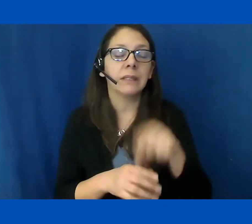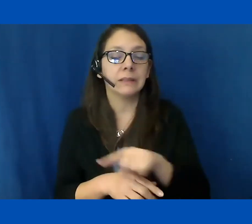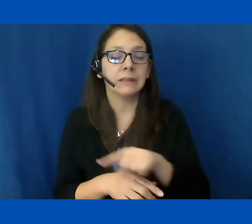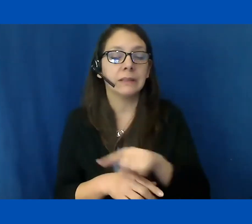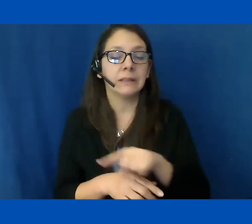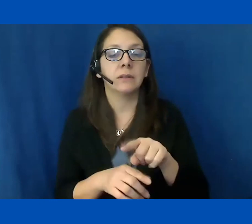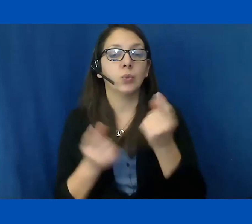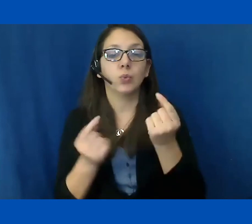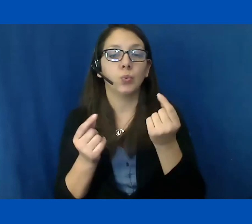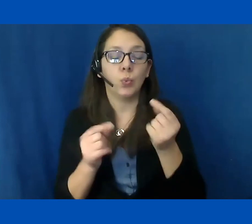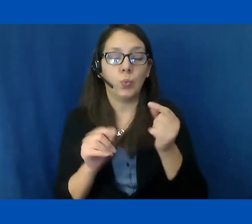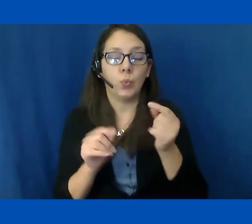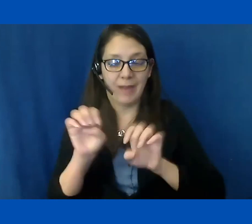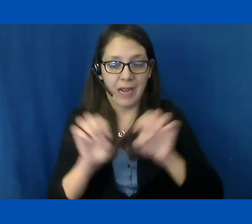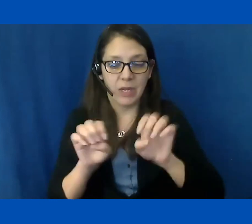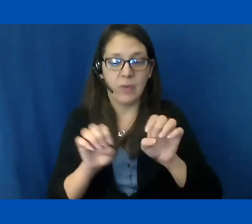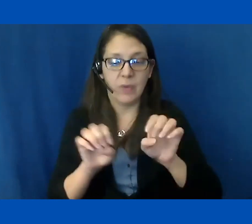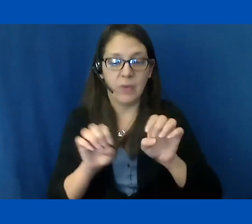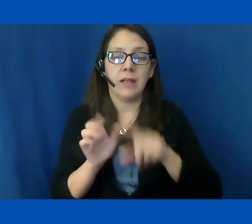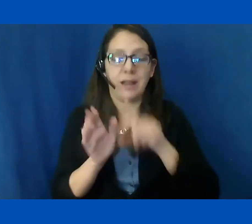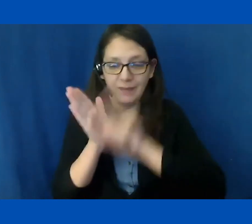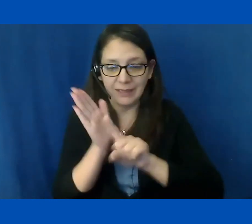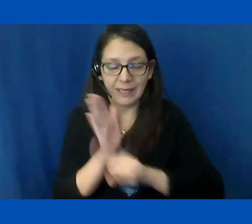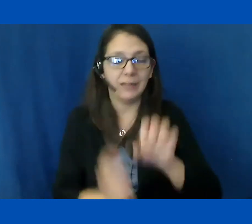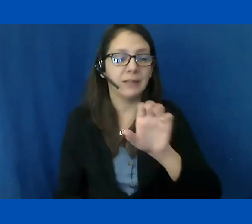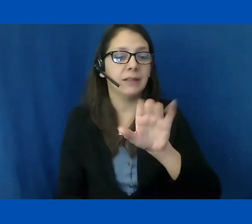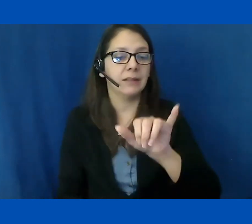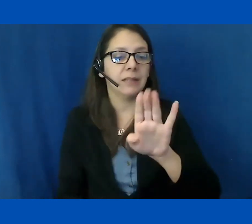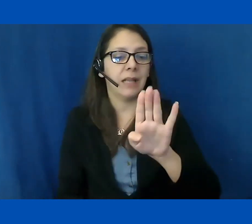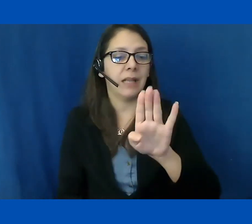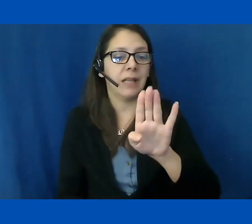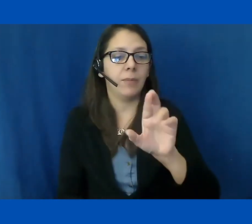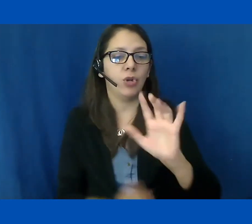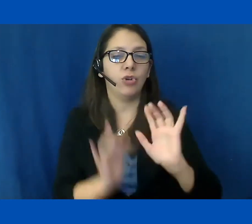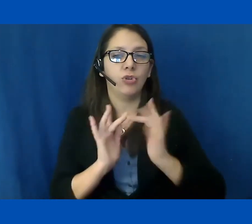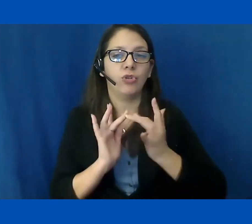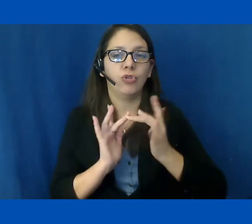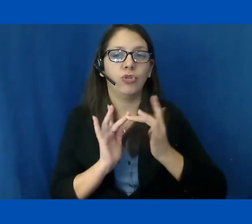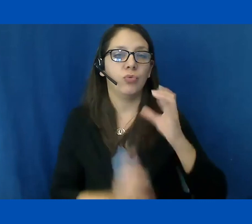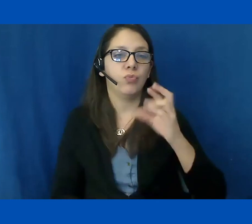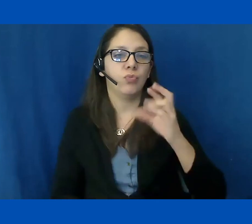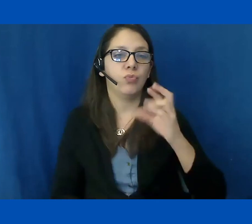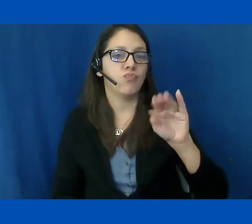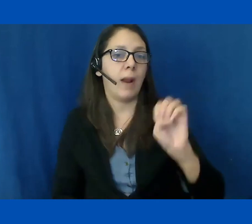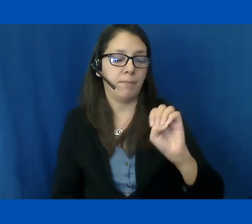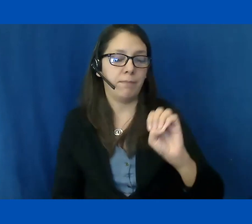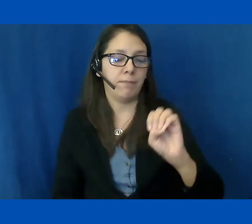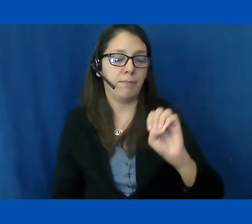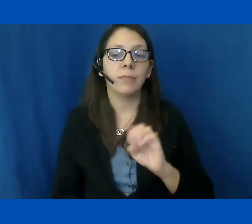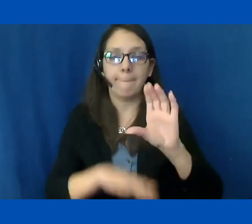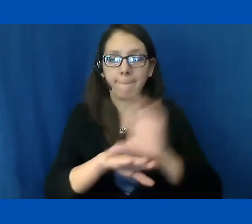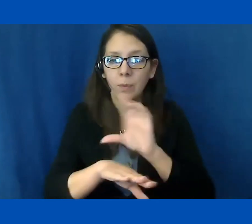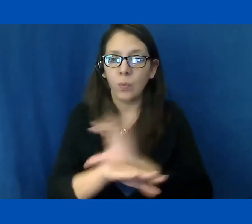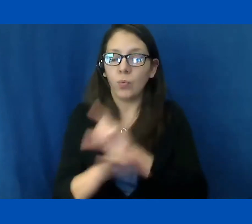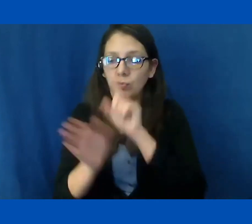evaluating, analyzing, and investigating a cybercrime, right? It's taking the forensics of the computer, so analyzing the hard